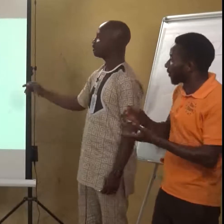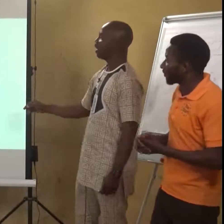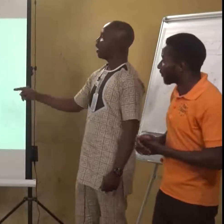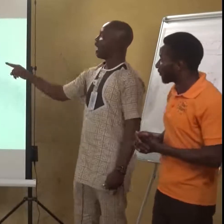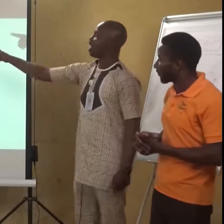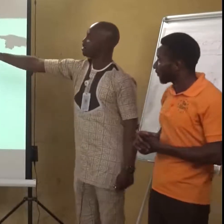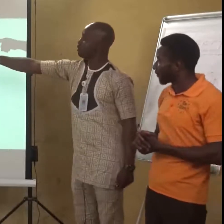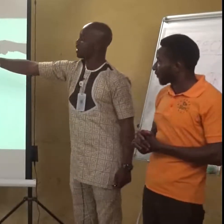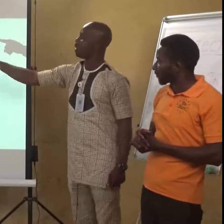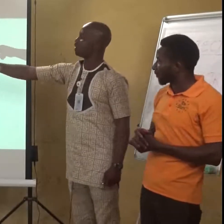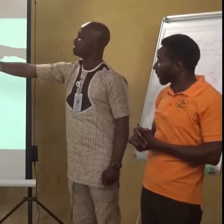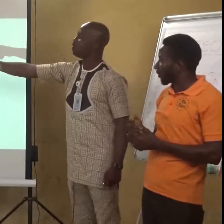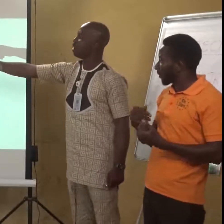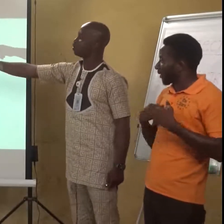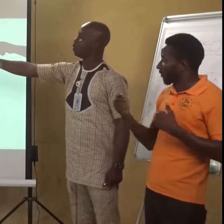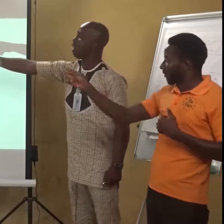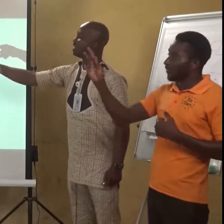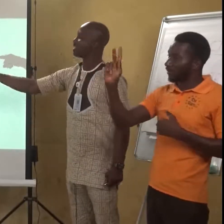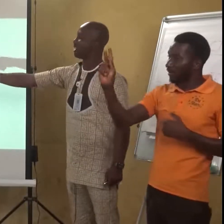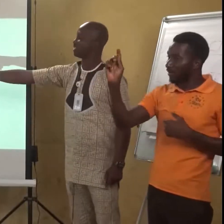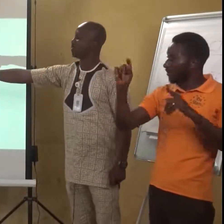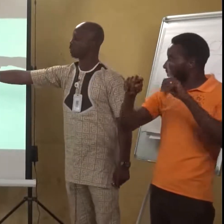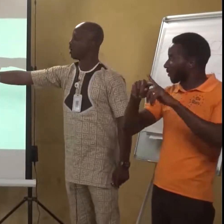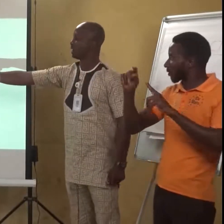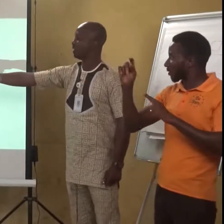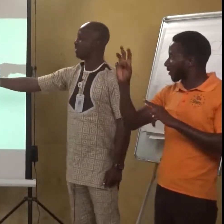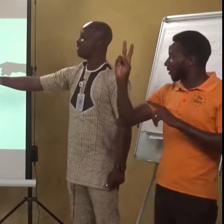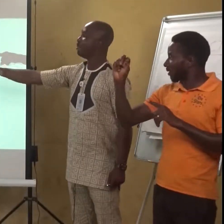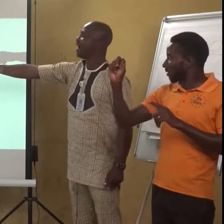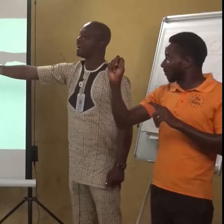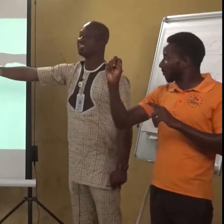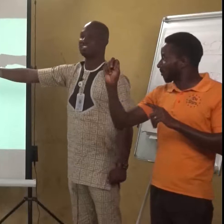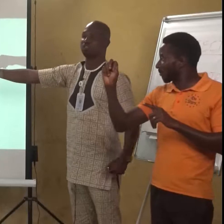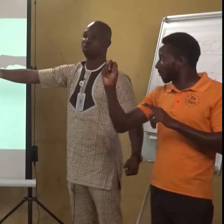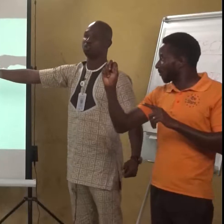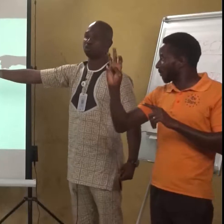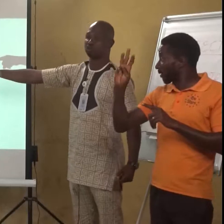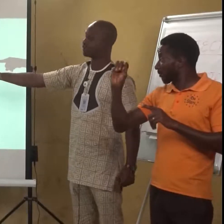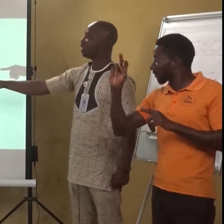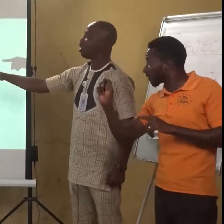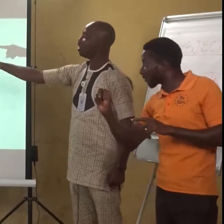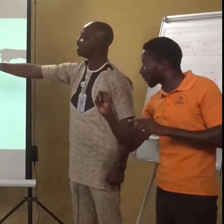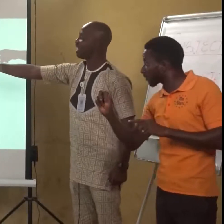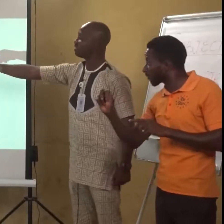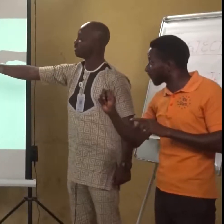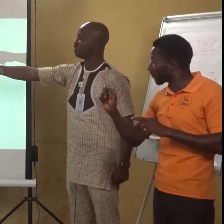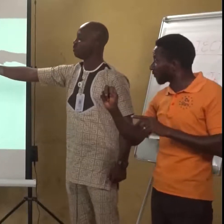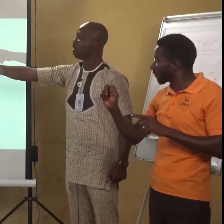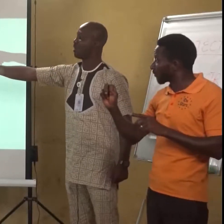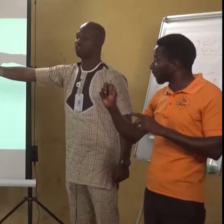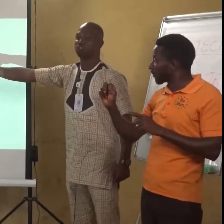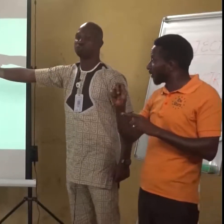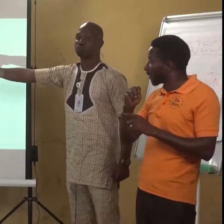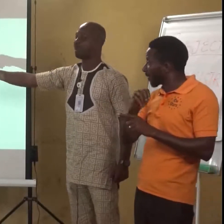that potassium belongs to group 1, that's why it is +1. Then manganese is the unknown. Oxygen has oxidation number